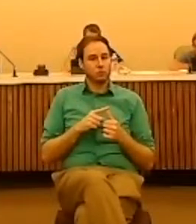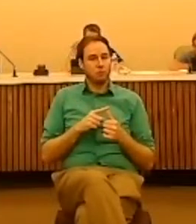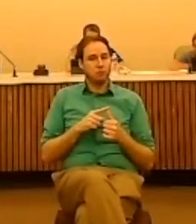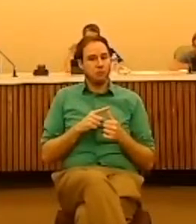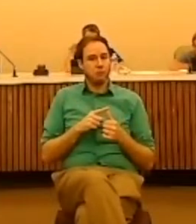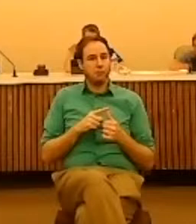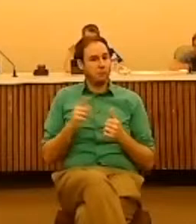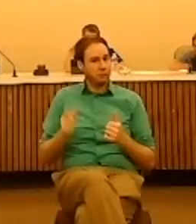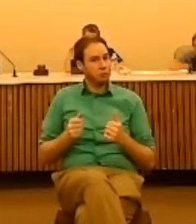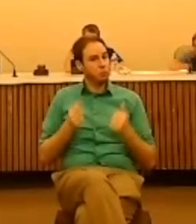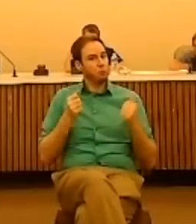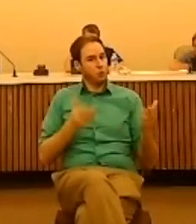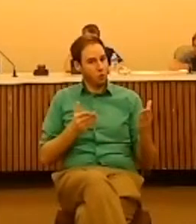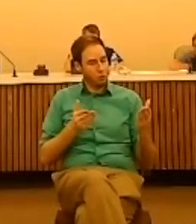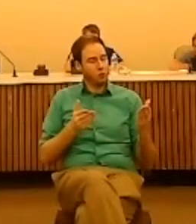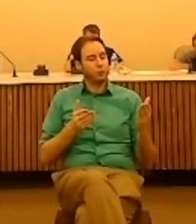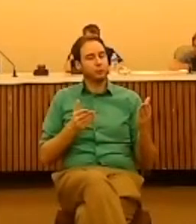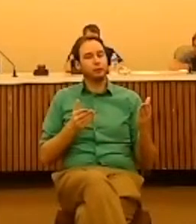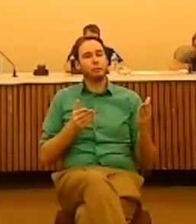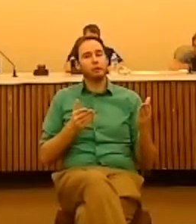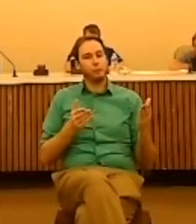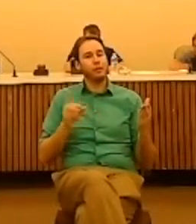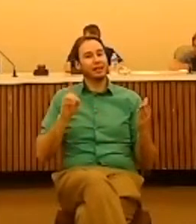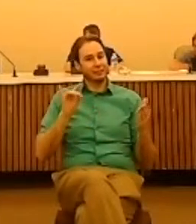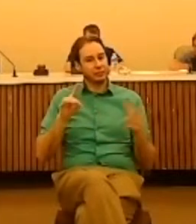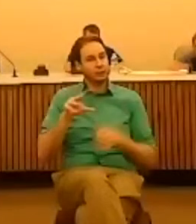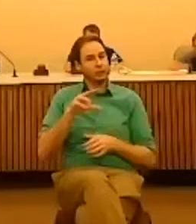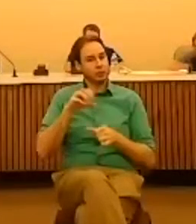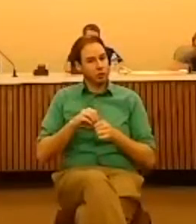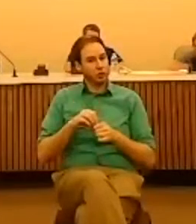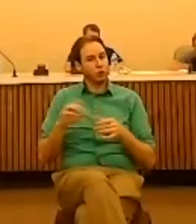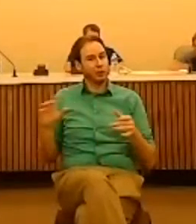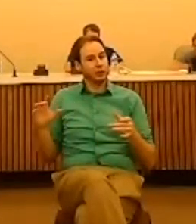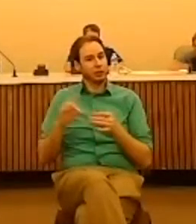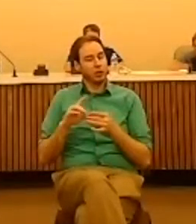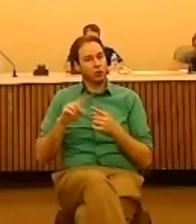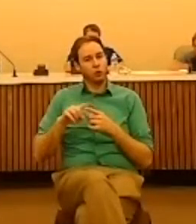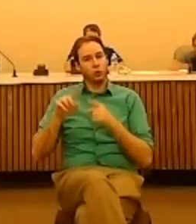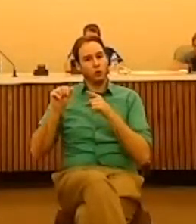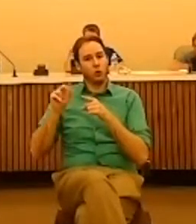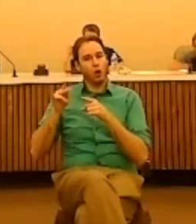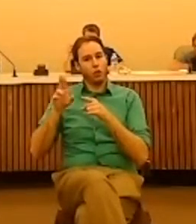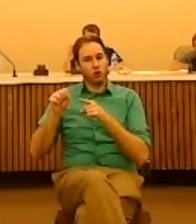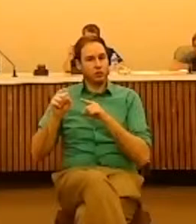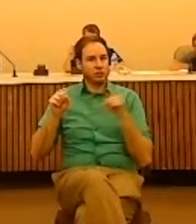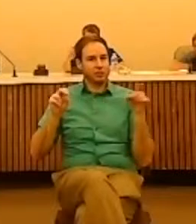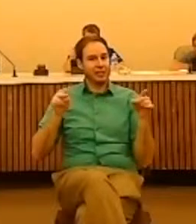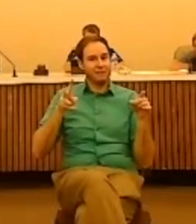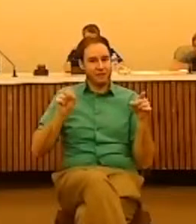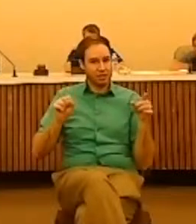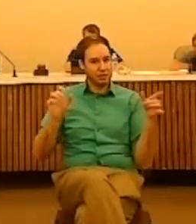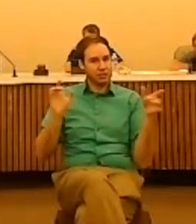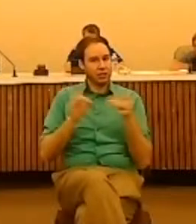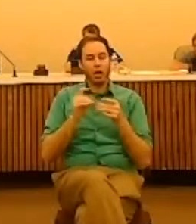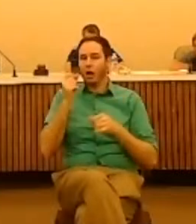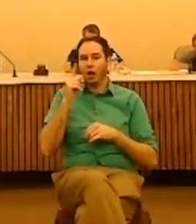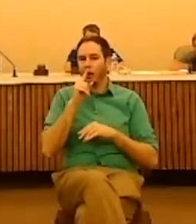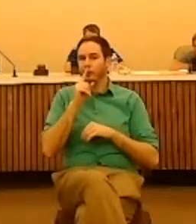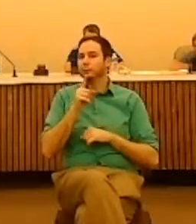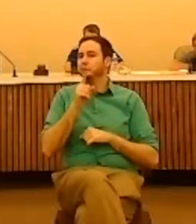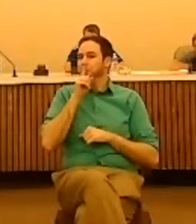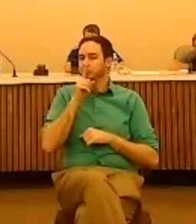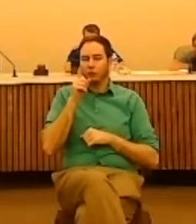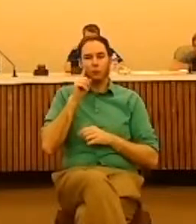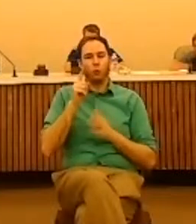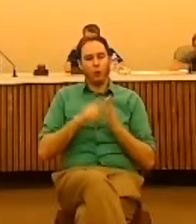your neighborhood was first proposed, it included connecting Authors and Nevins. At that time, it didn't include the parcels that